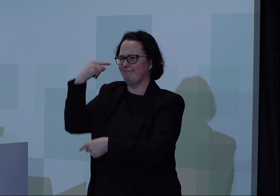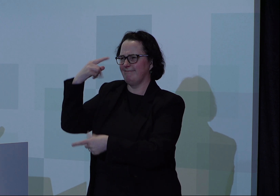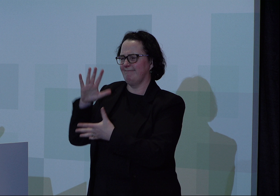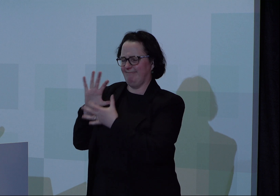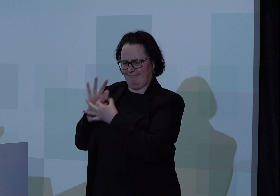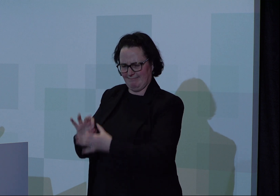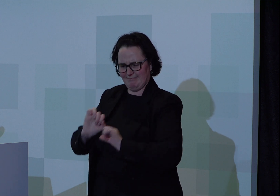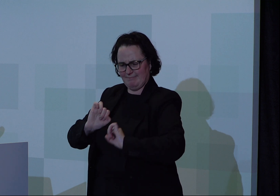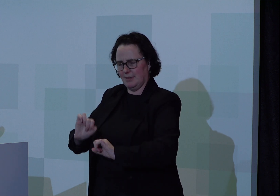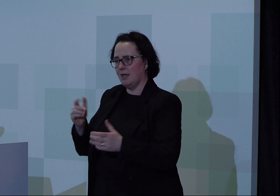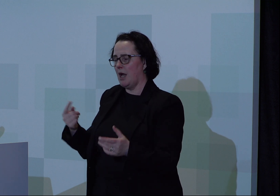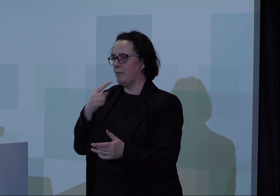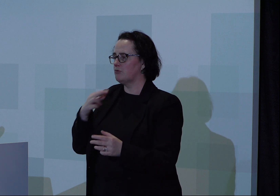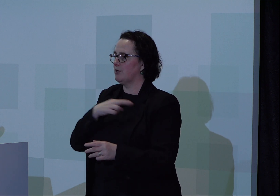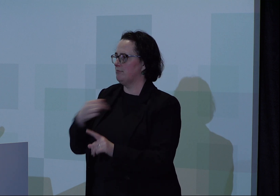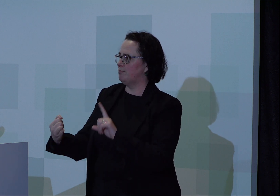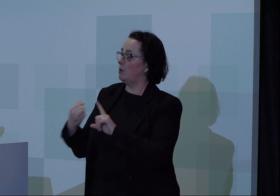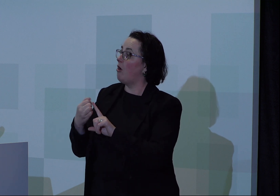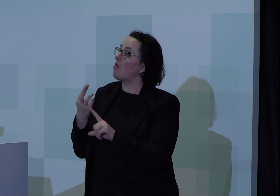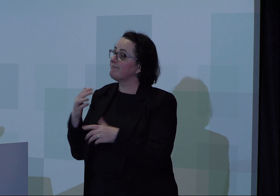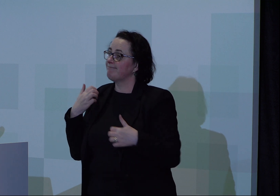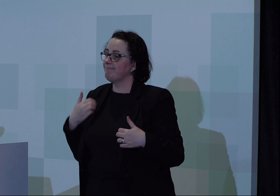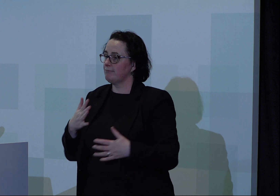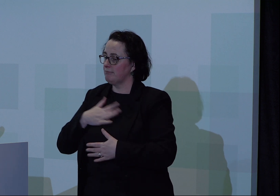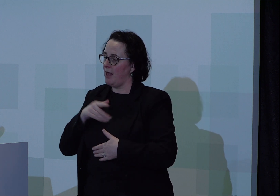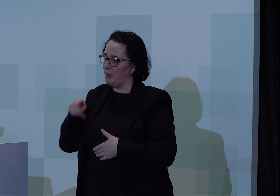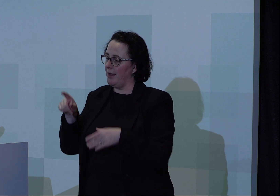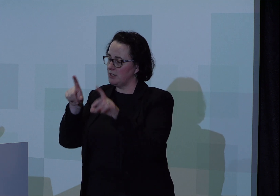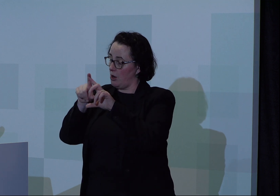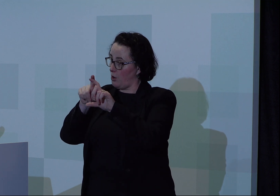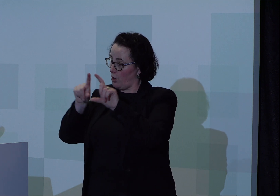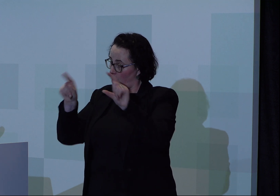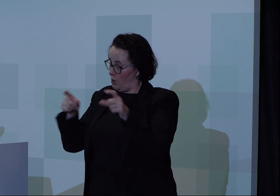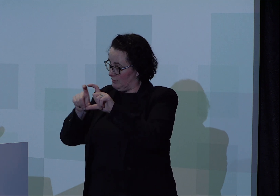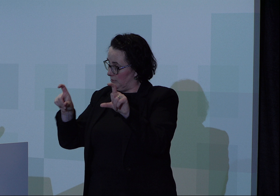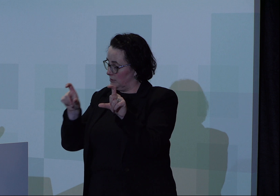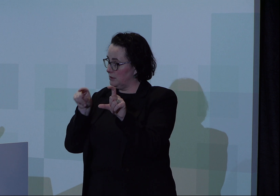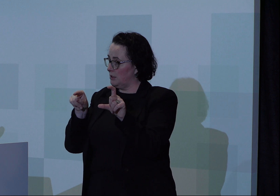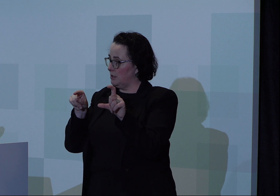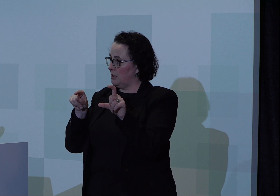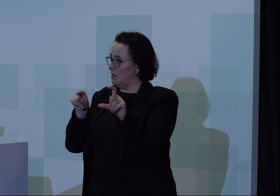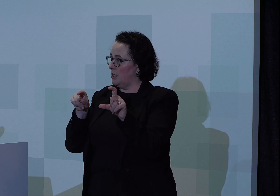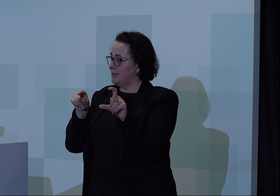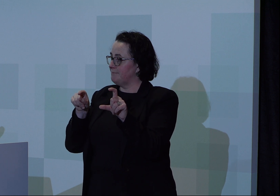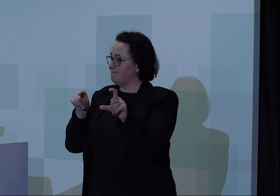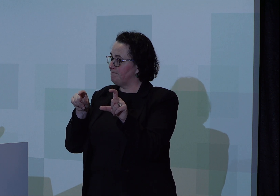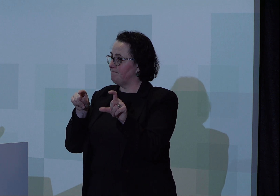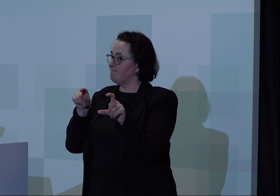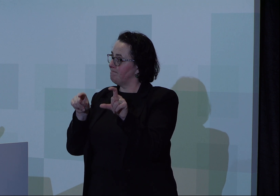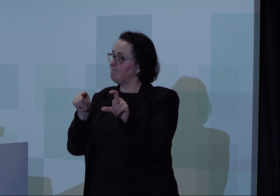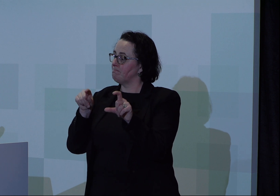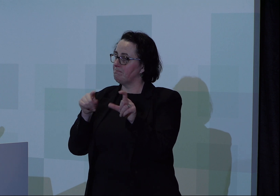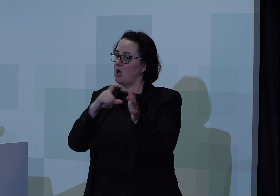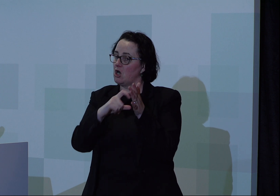What's striking for me, though, or interesting for me, really, about that clause is that it's not actually out of sync with the rest of